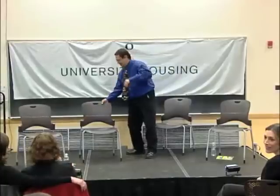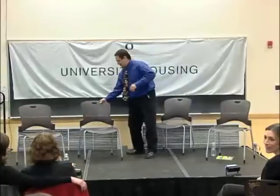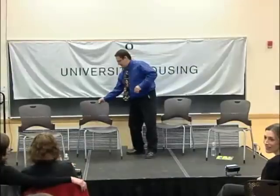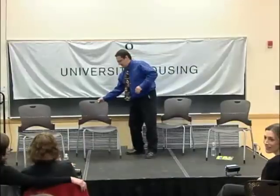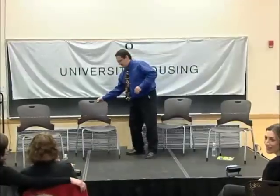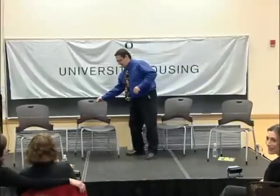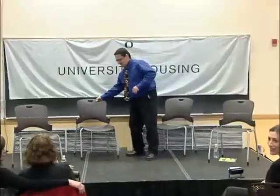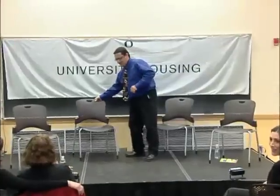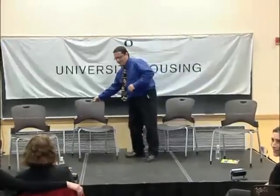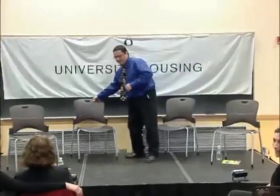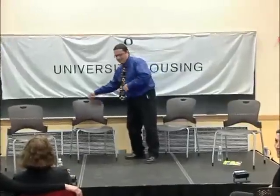Good evening.